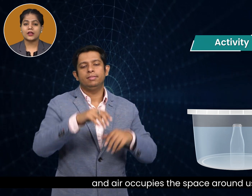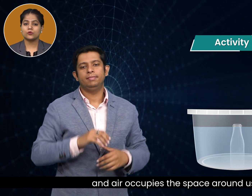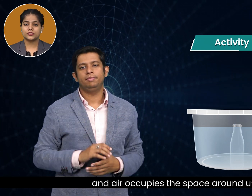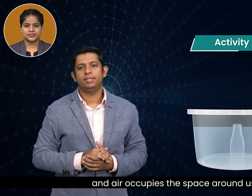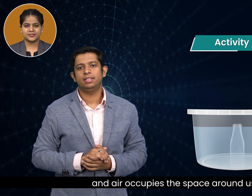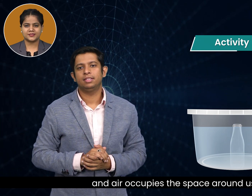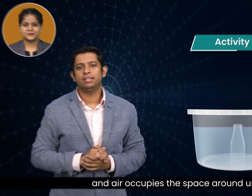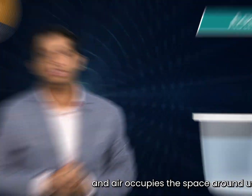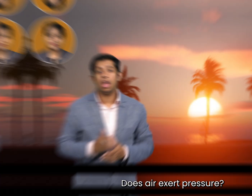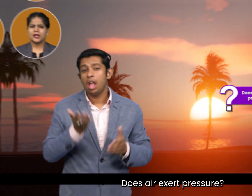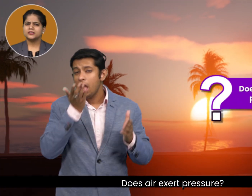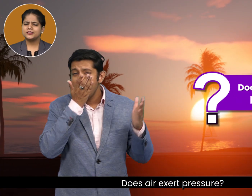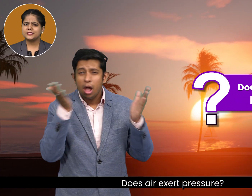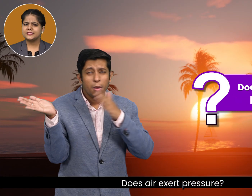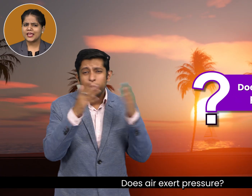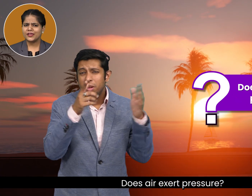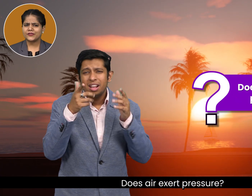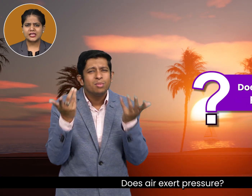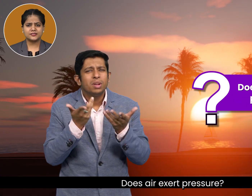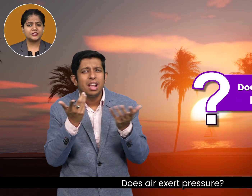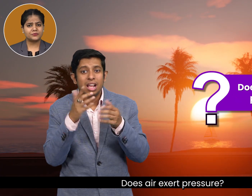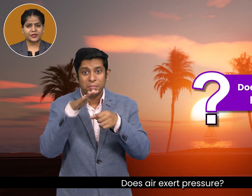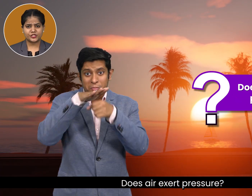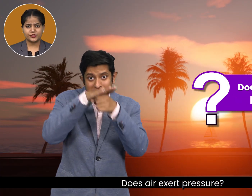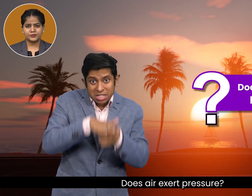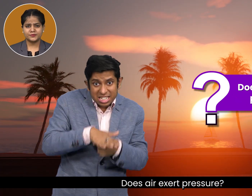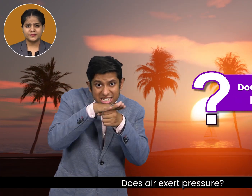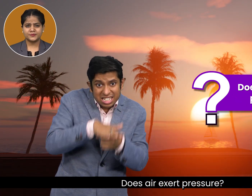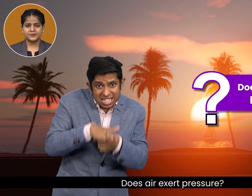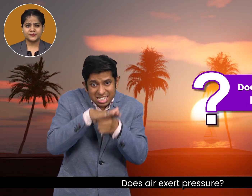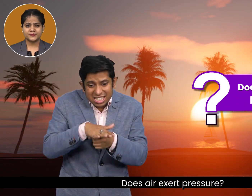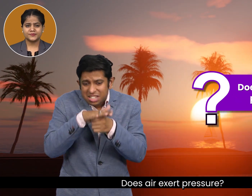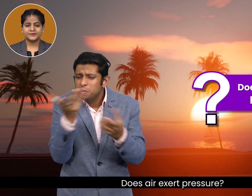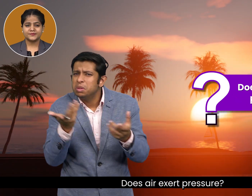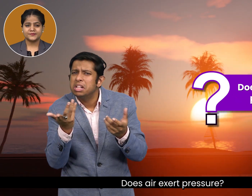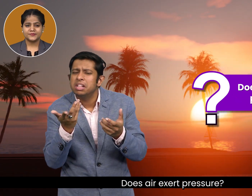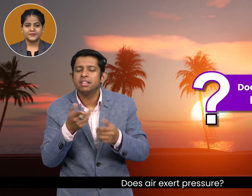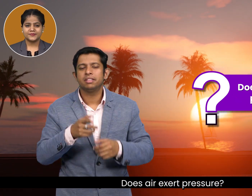space around us. Does air exert pressure?